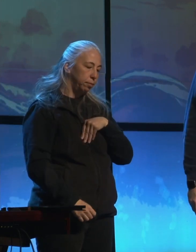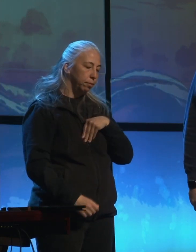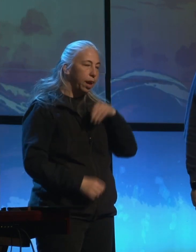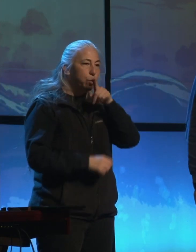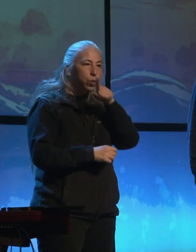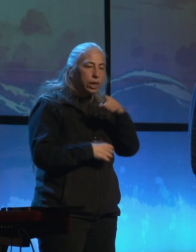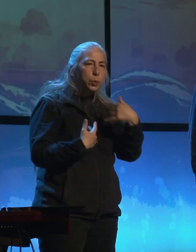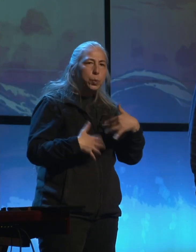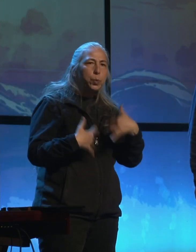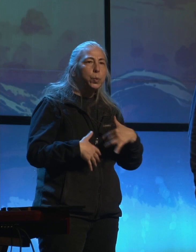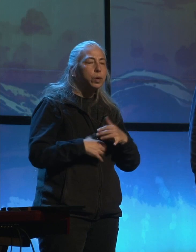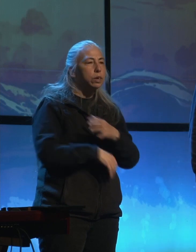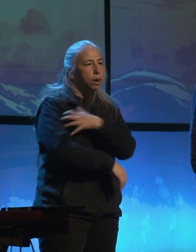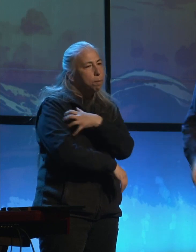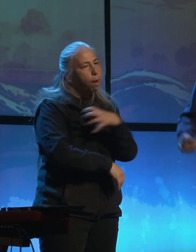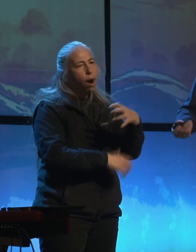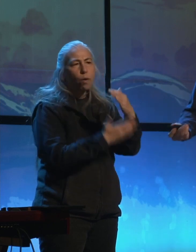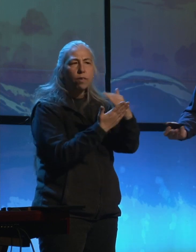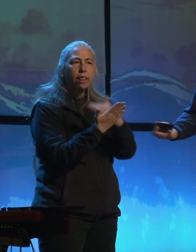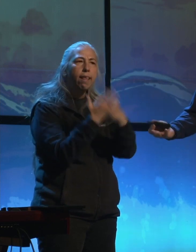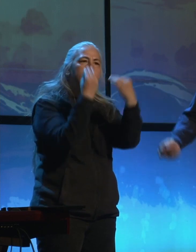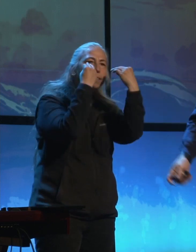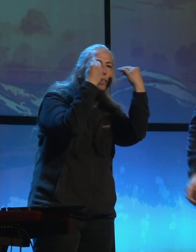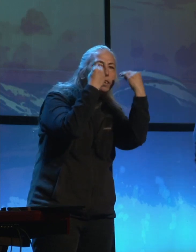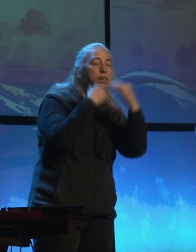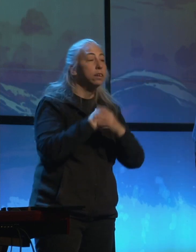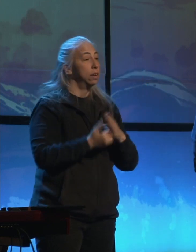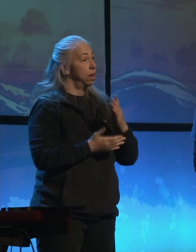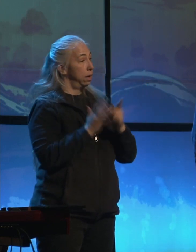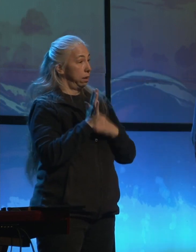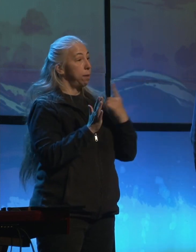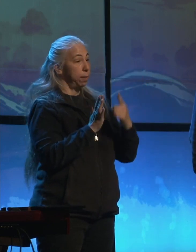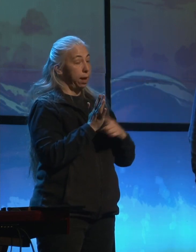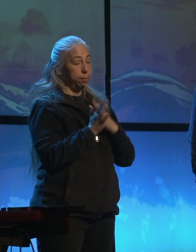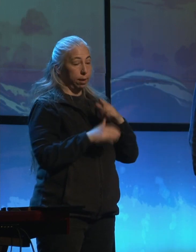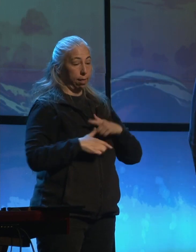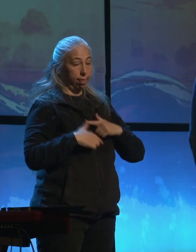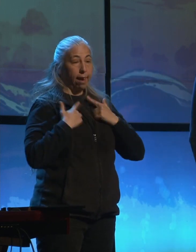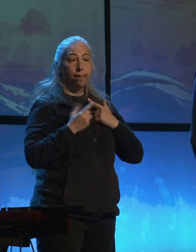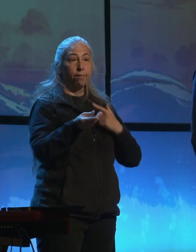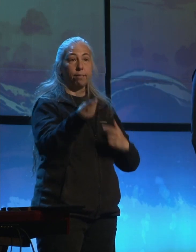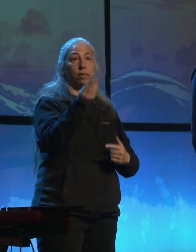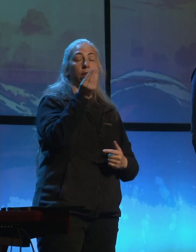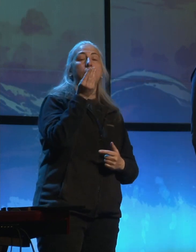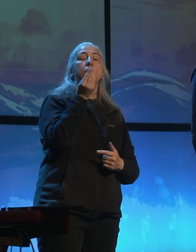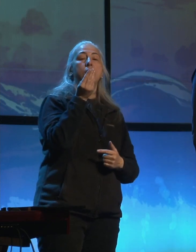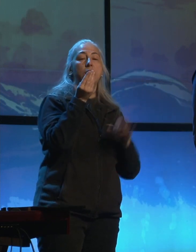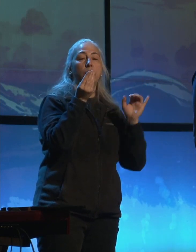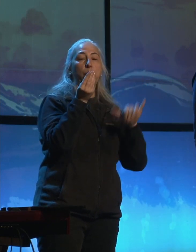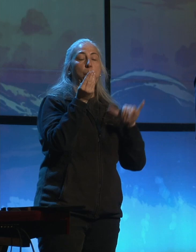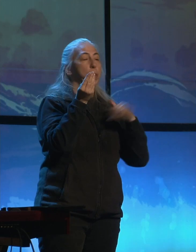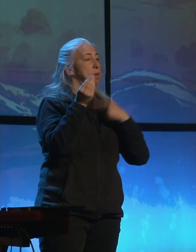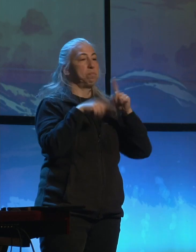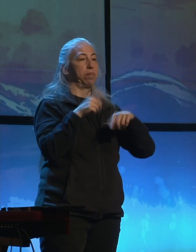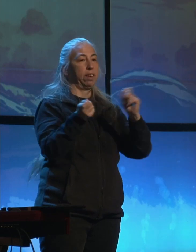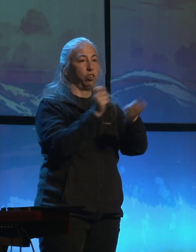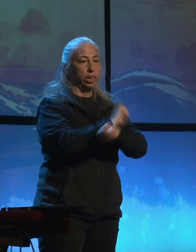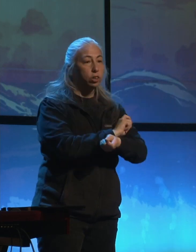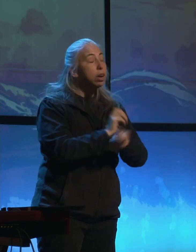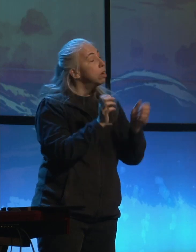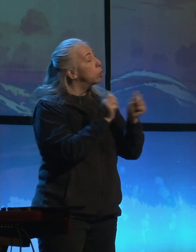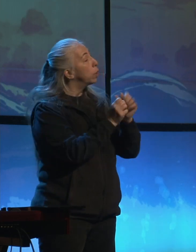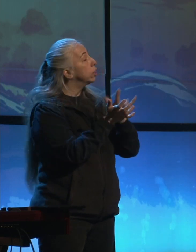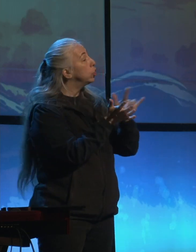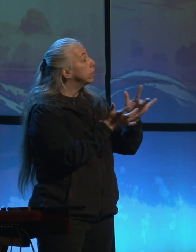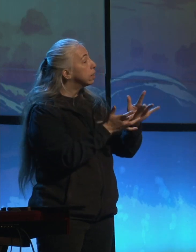about that we will have those moments in life. And here's what's fascinating about Jesus. When changing the